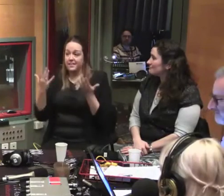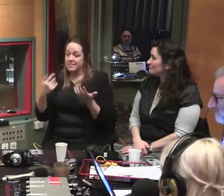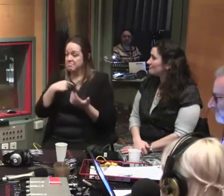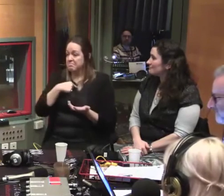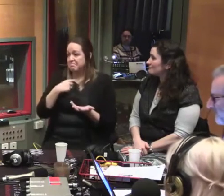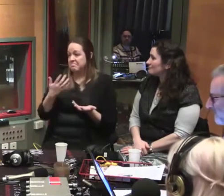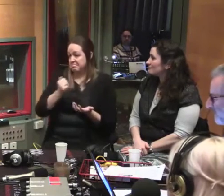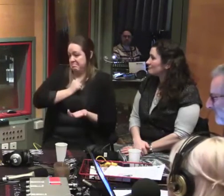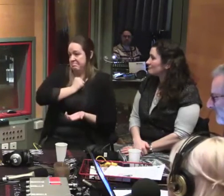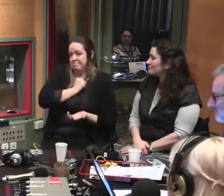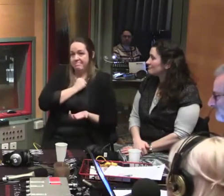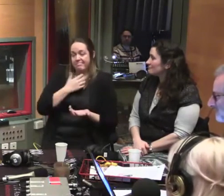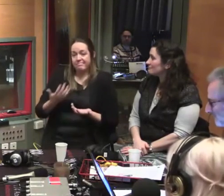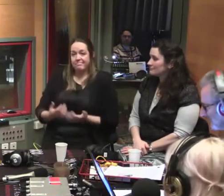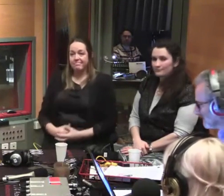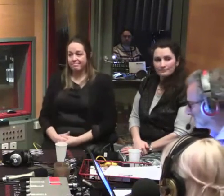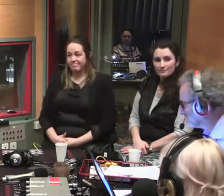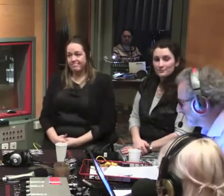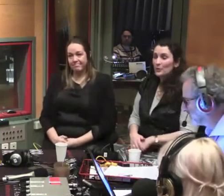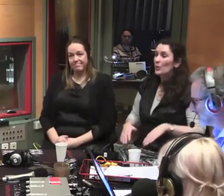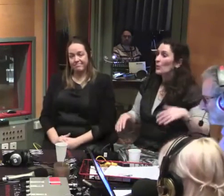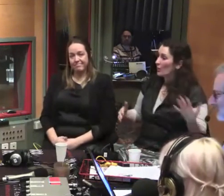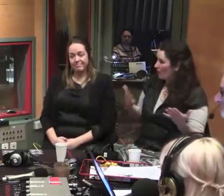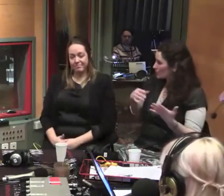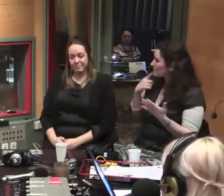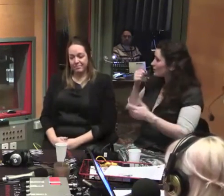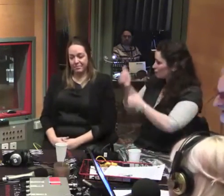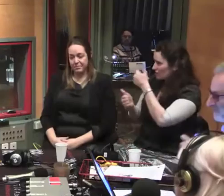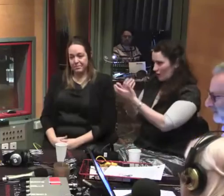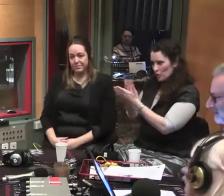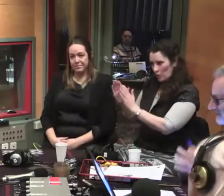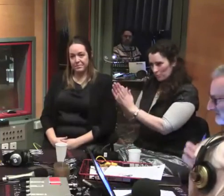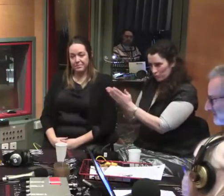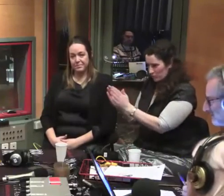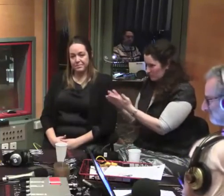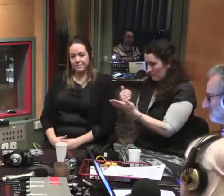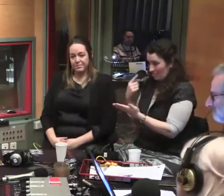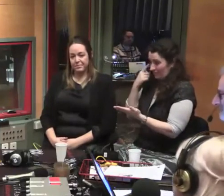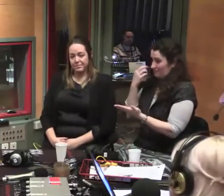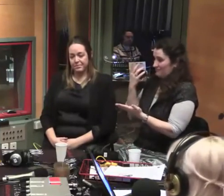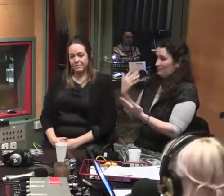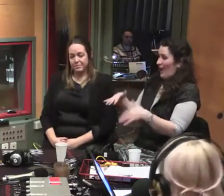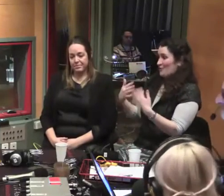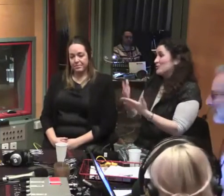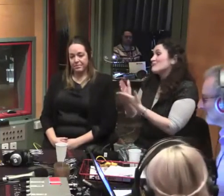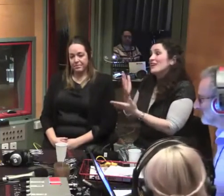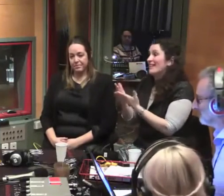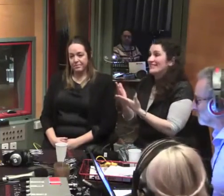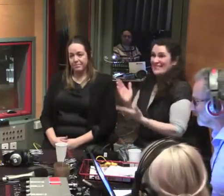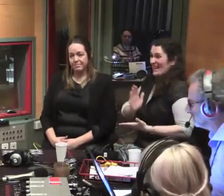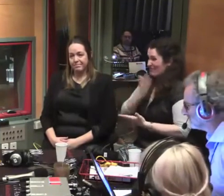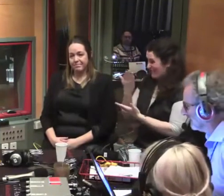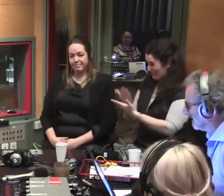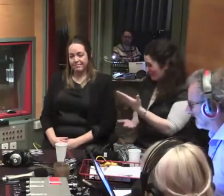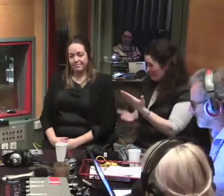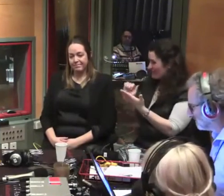reach for those next levels. Congratulations on the book, Graham, which, apart from anything else, is just a rollicking good yarn of a remarkable life